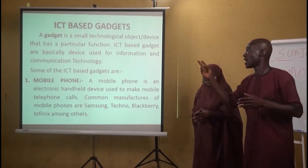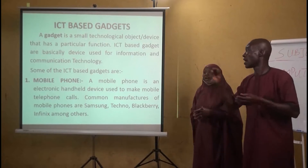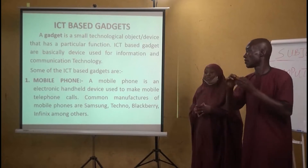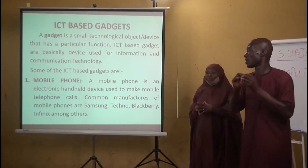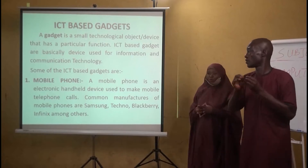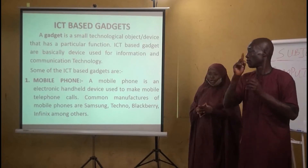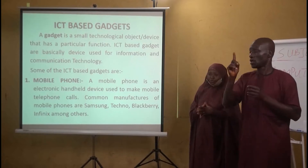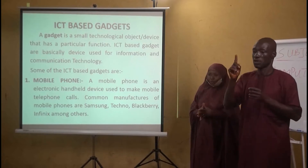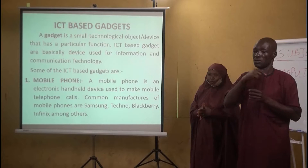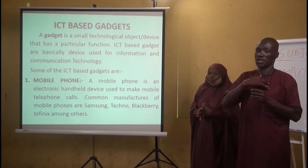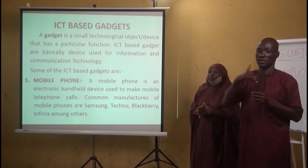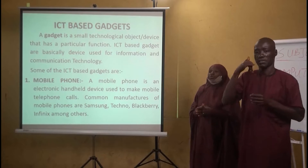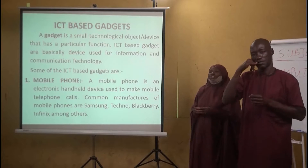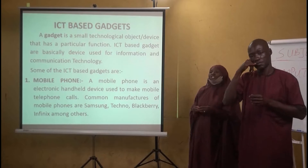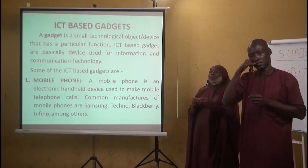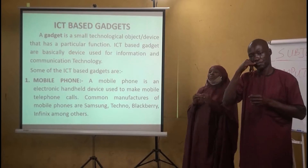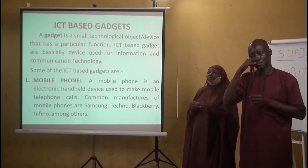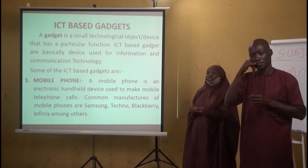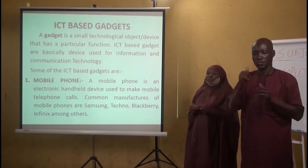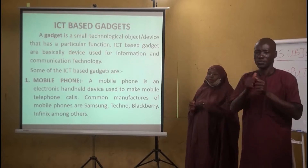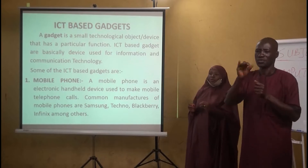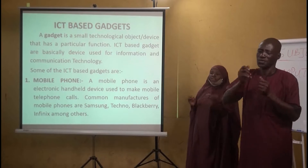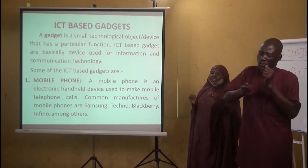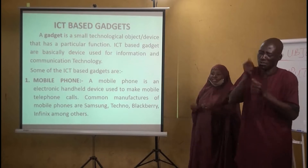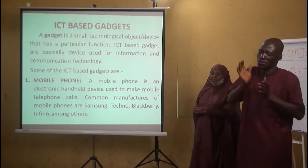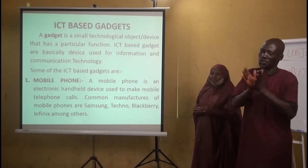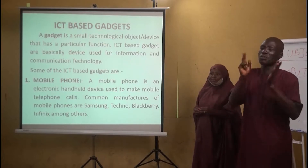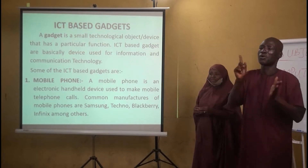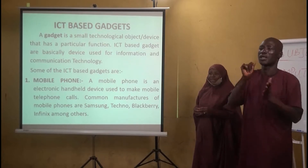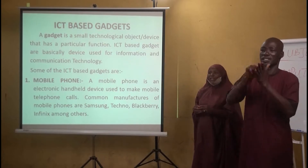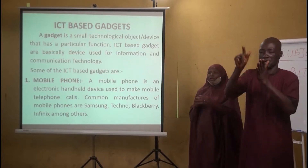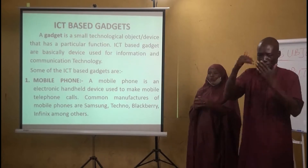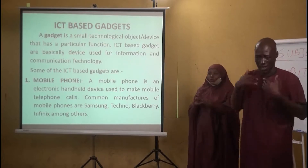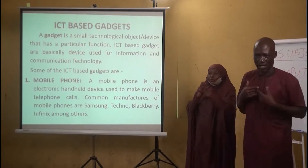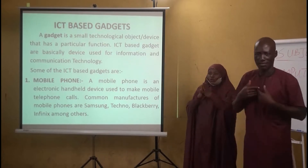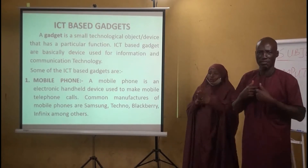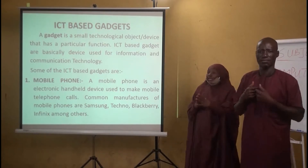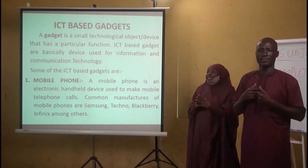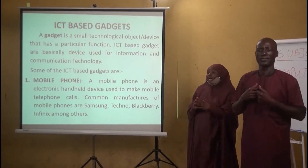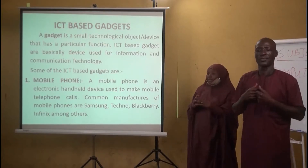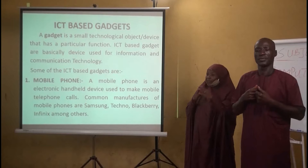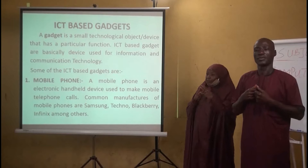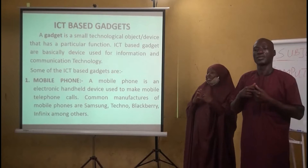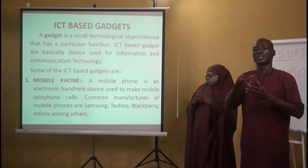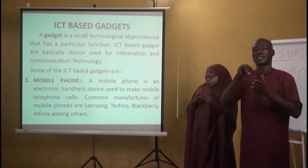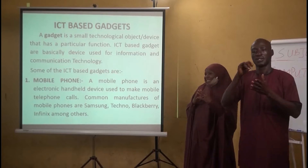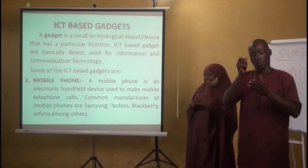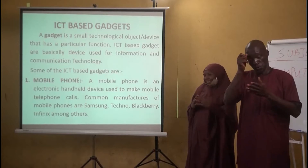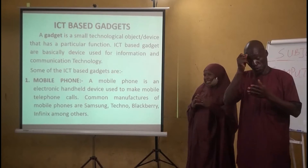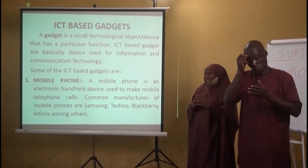have the mobile phone, which is the most common example that you students can understand easily. I